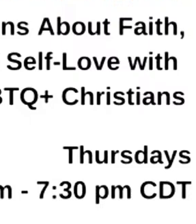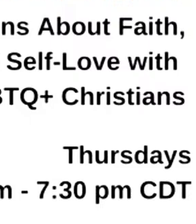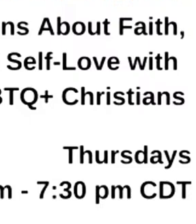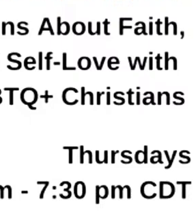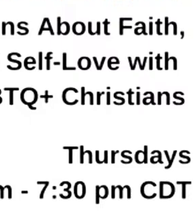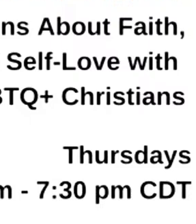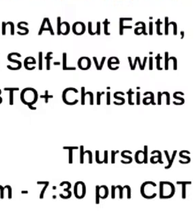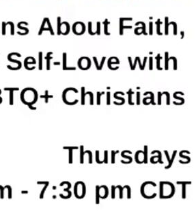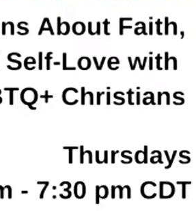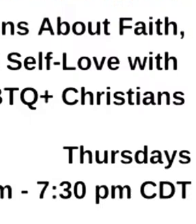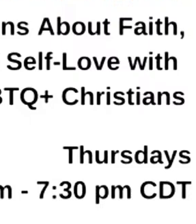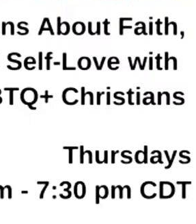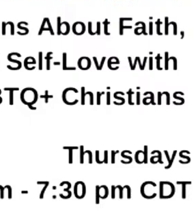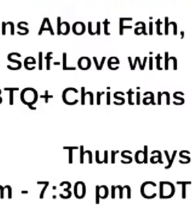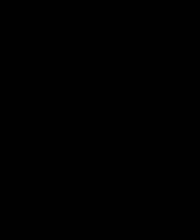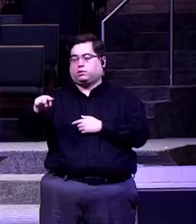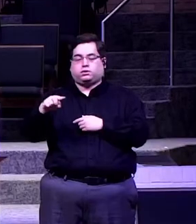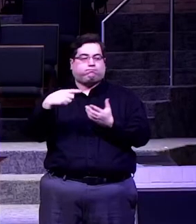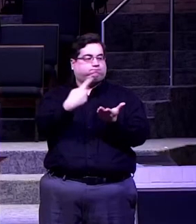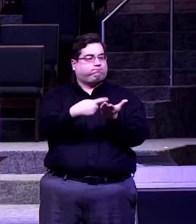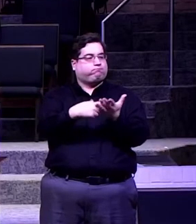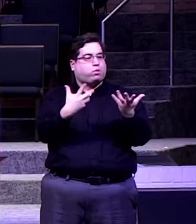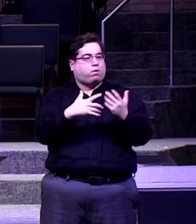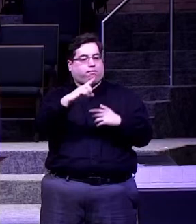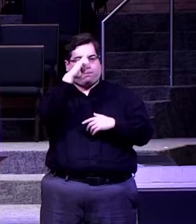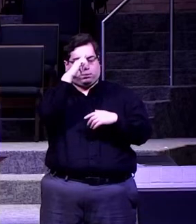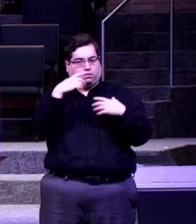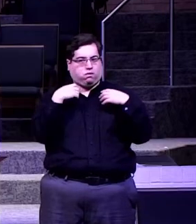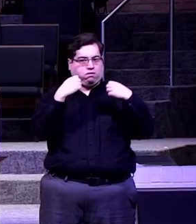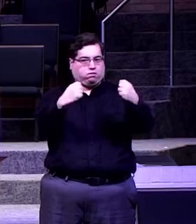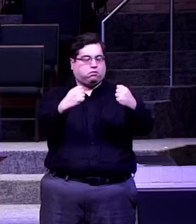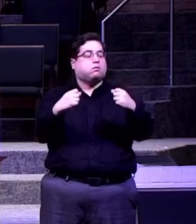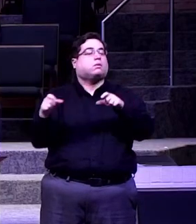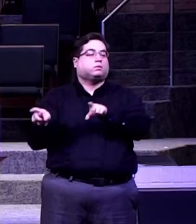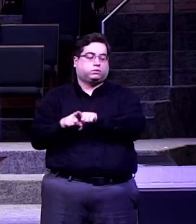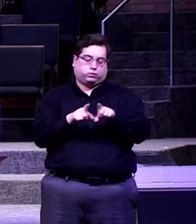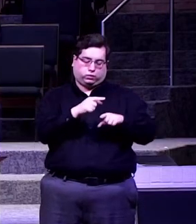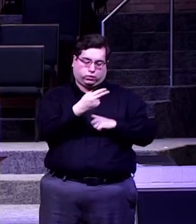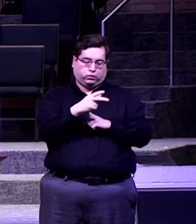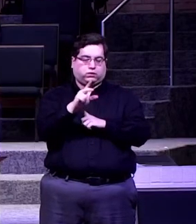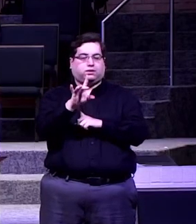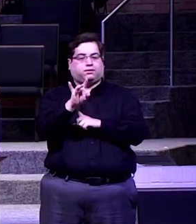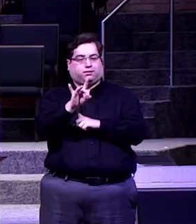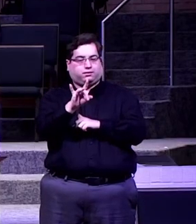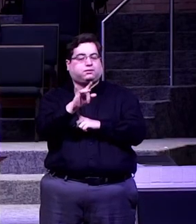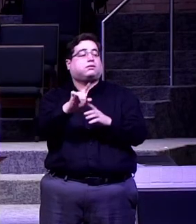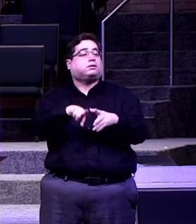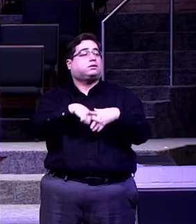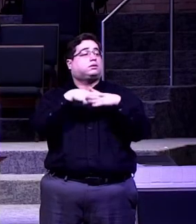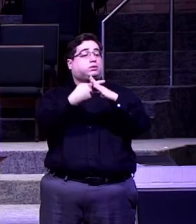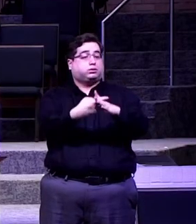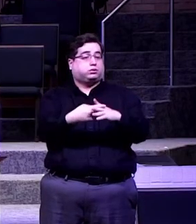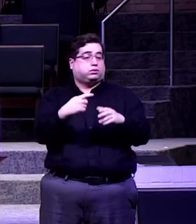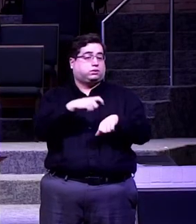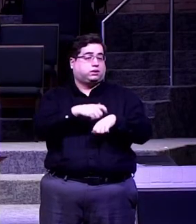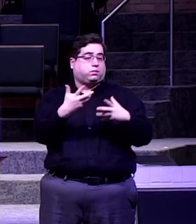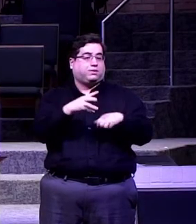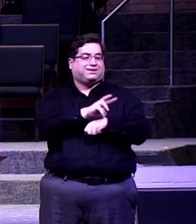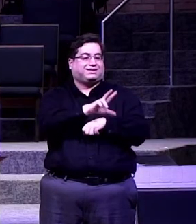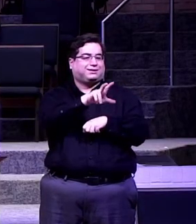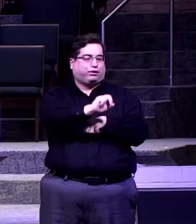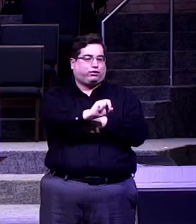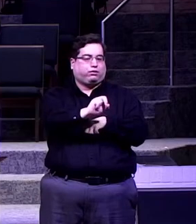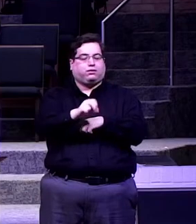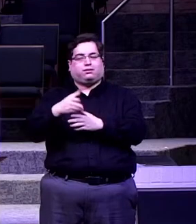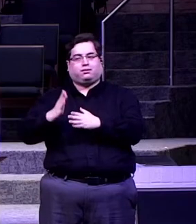coming online with us to talk about mental health. That is also Thursday the 18th, and it starts at 6:30 and it ends at